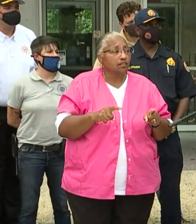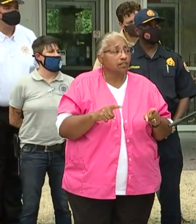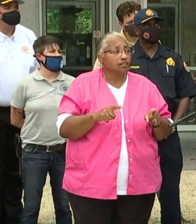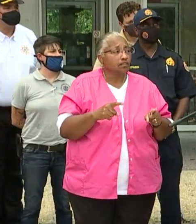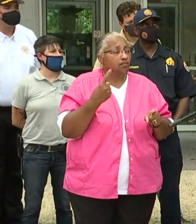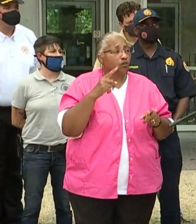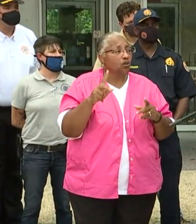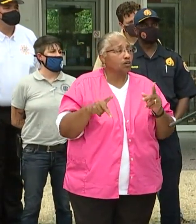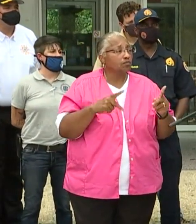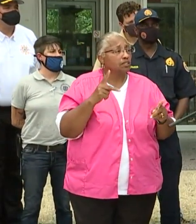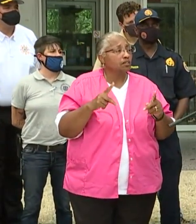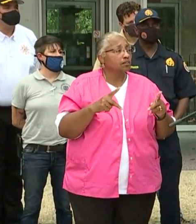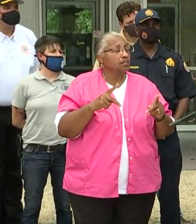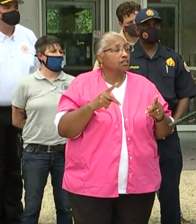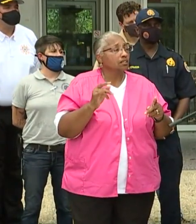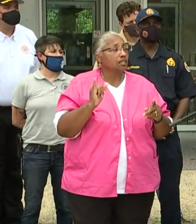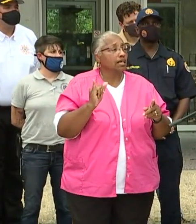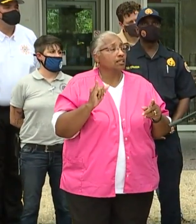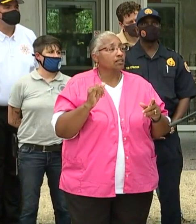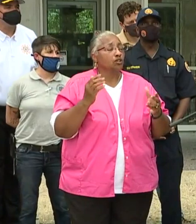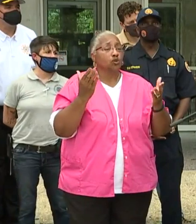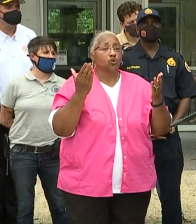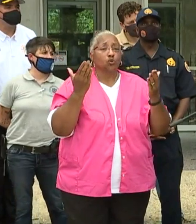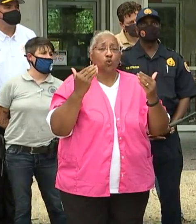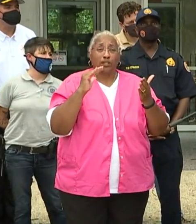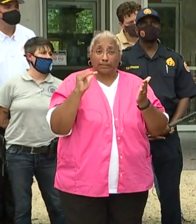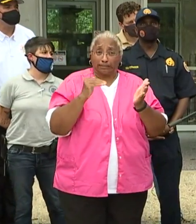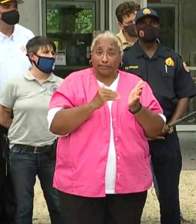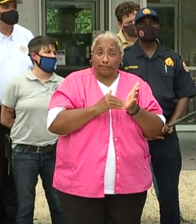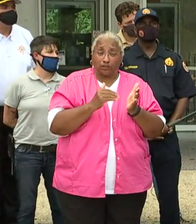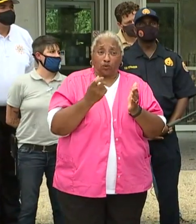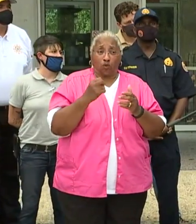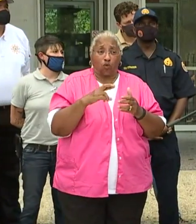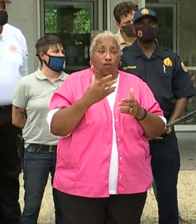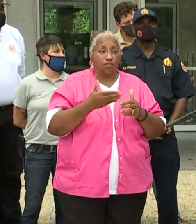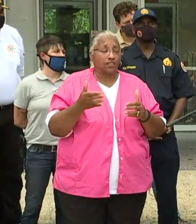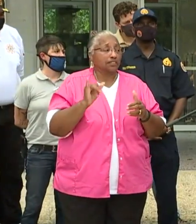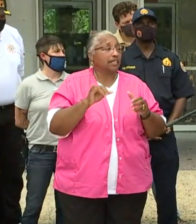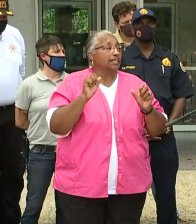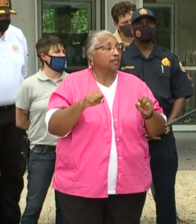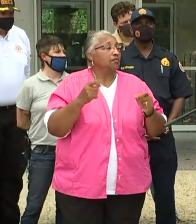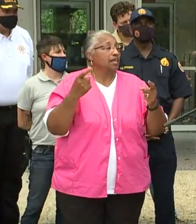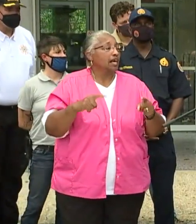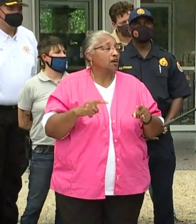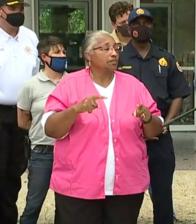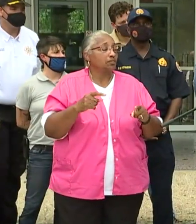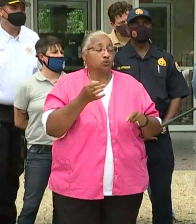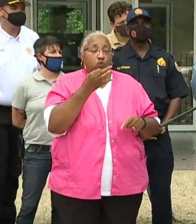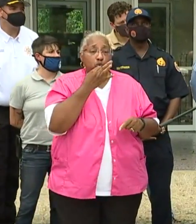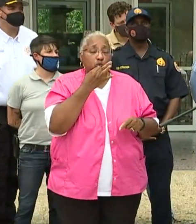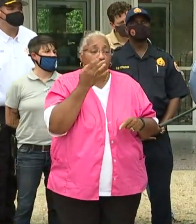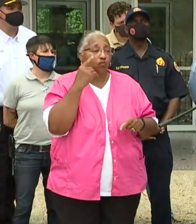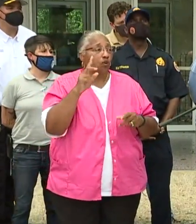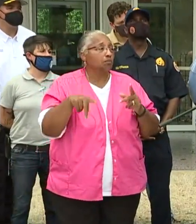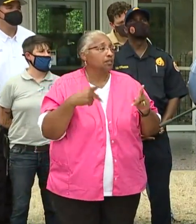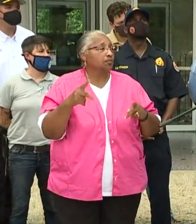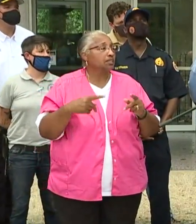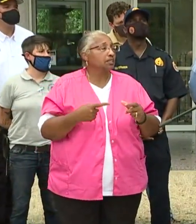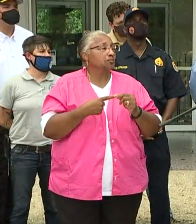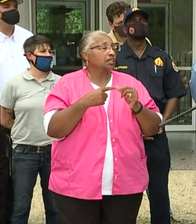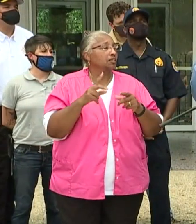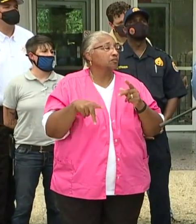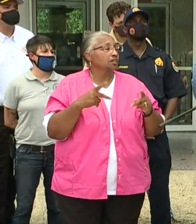fuel, like, cooling centers, any type of services that you can think of that are being done or can be done in the near future for residents, especially many